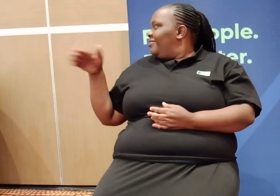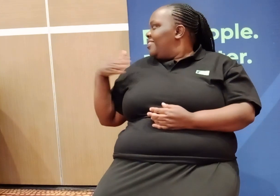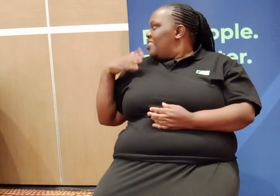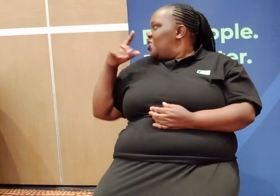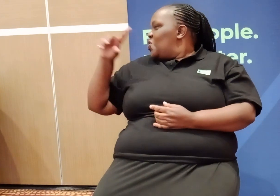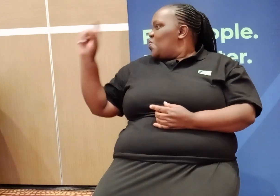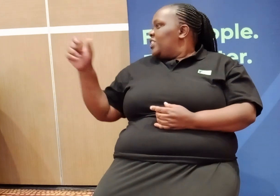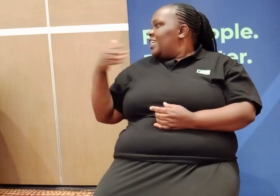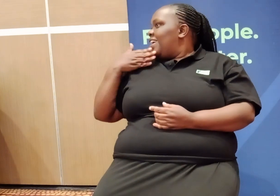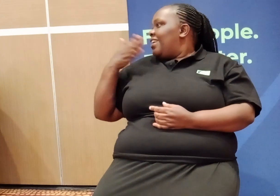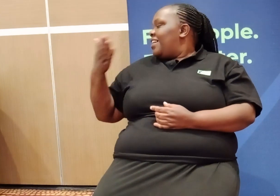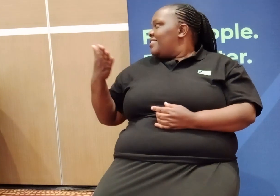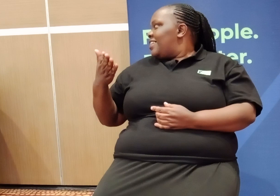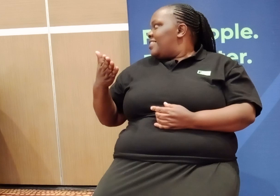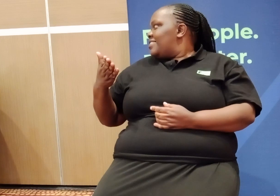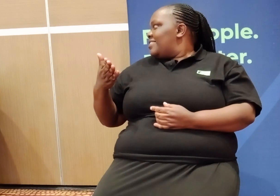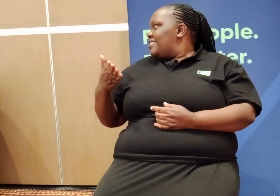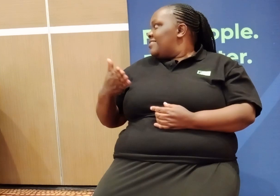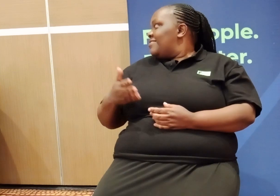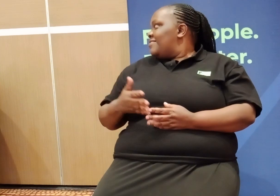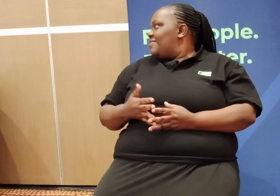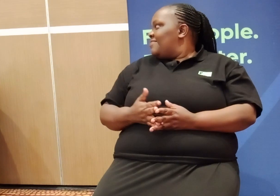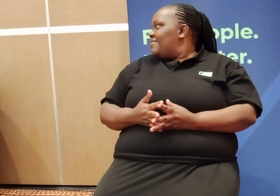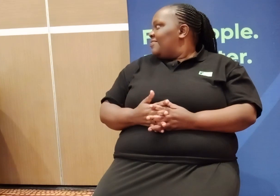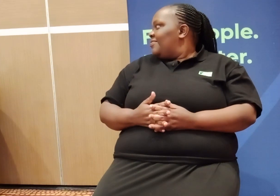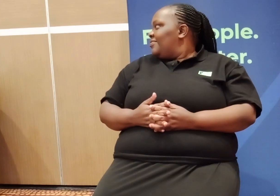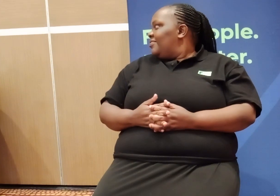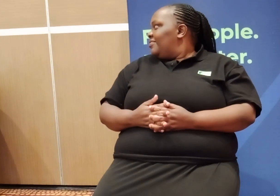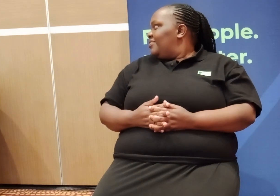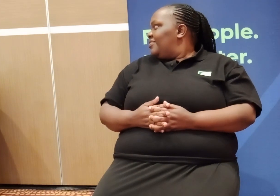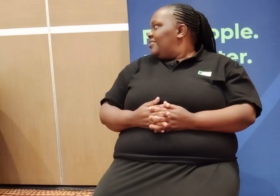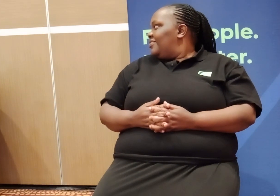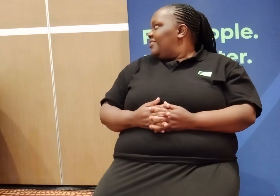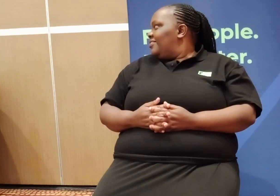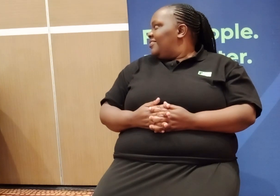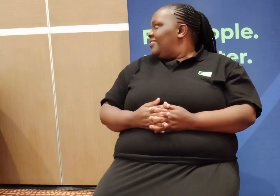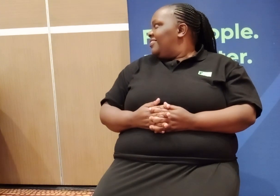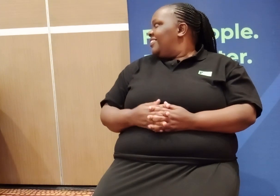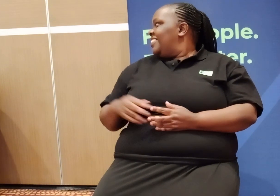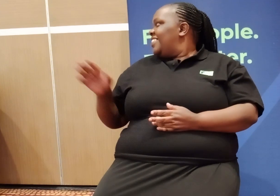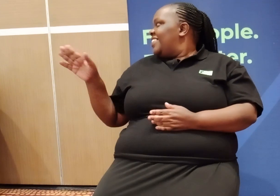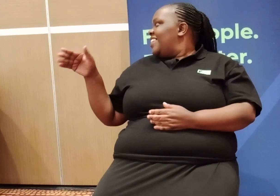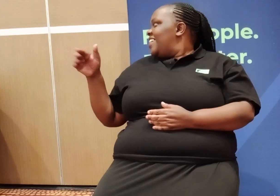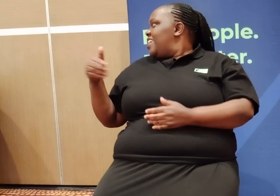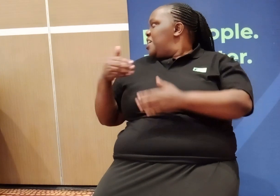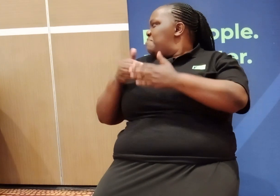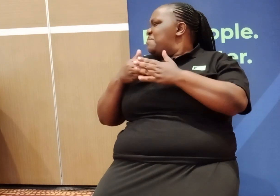Connecting the past to the future. Let's open big doors and small ones.